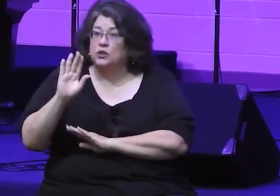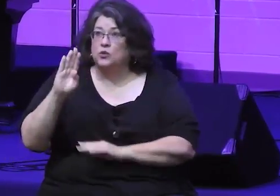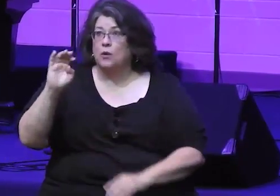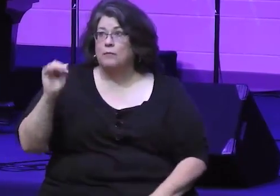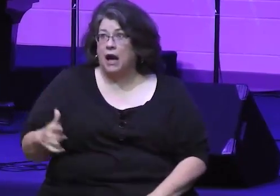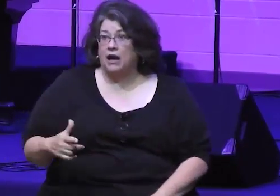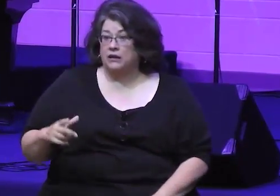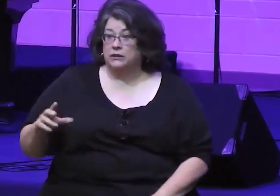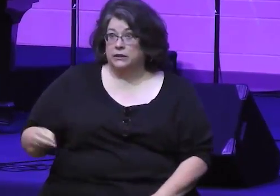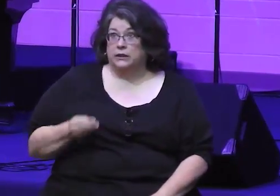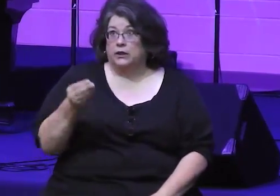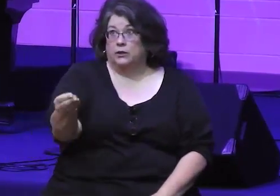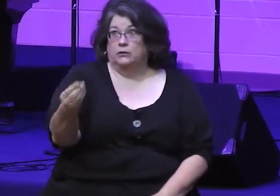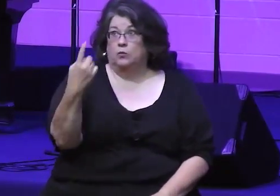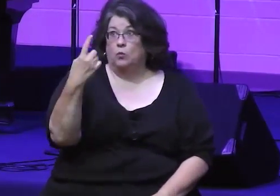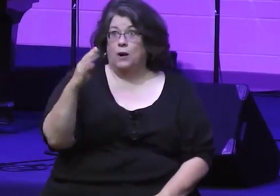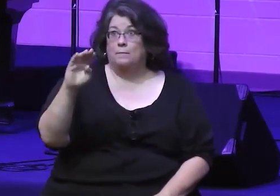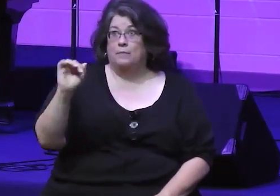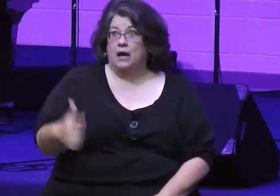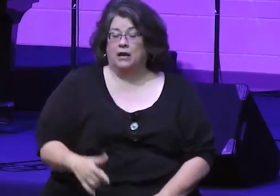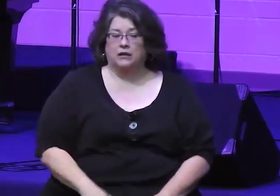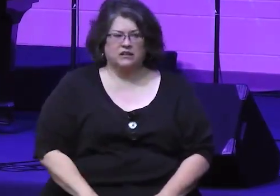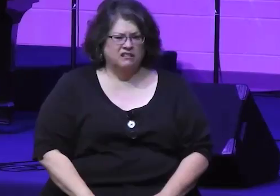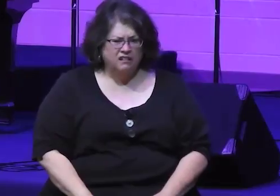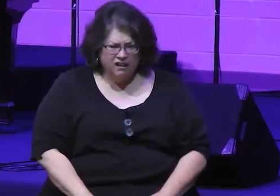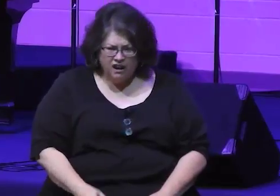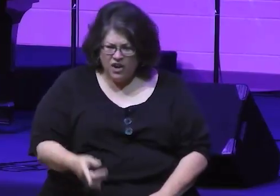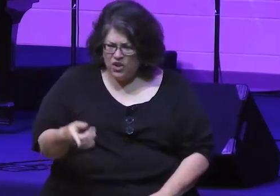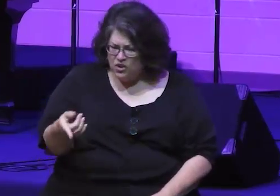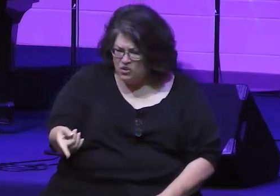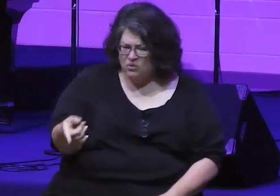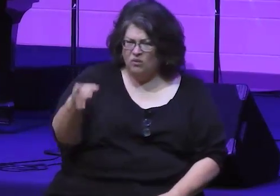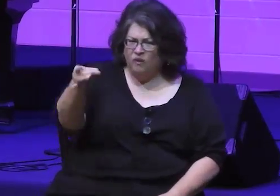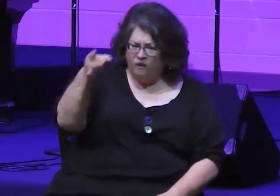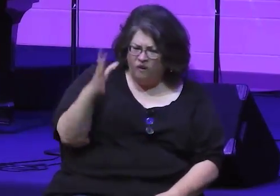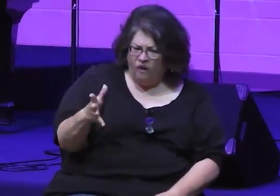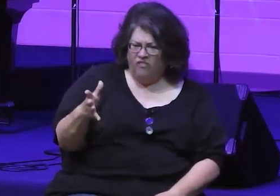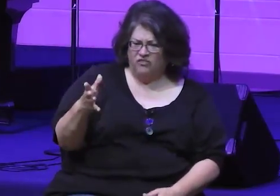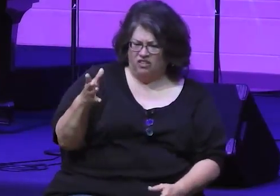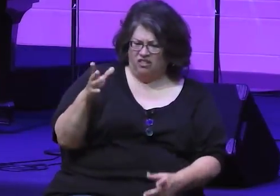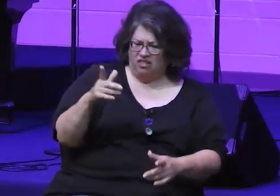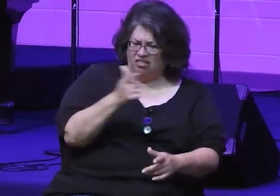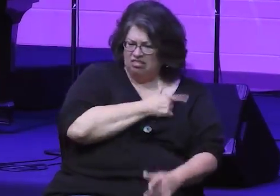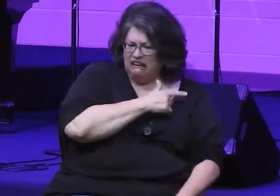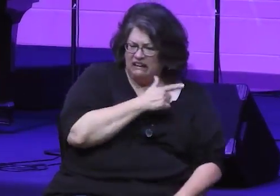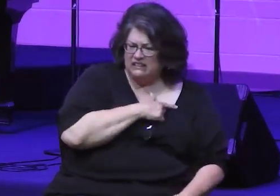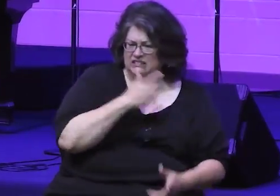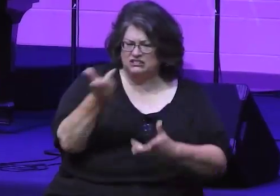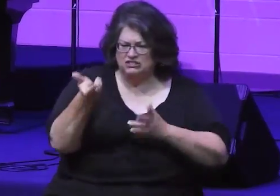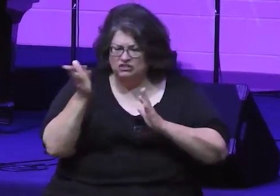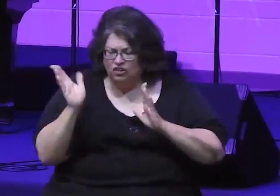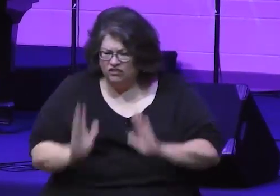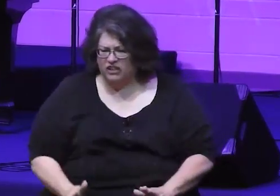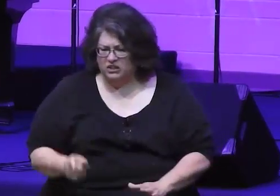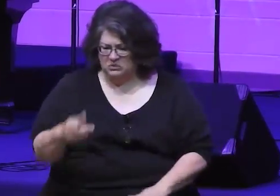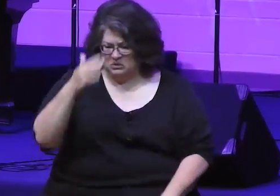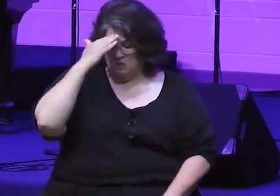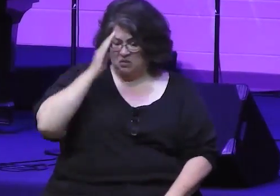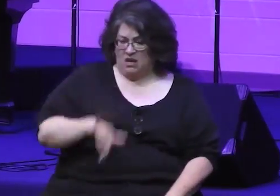Brought the 1 bag back. His master replied, you wicked, lazy servant. So you knew that I harvest where I have not sown and gather where I have not scattered